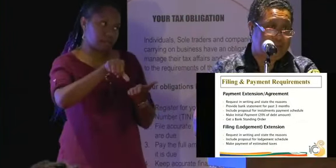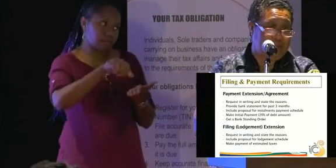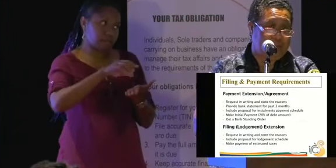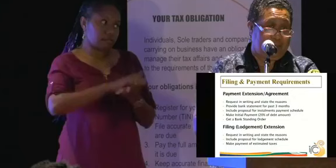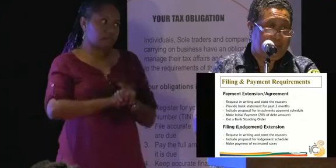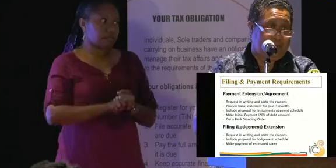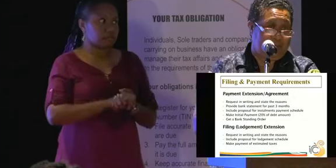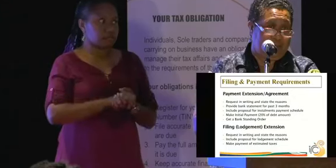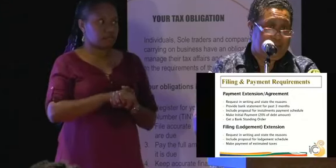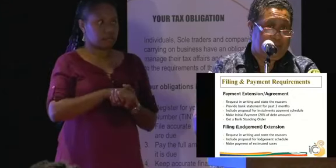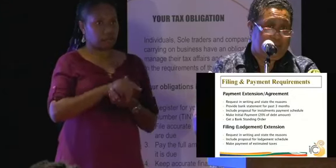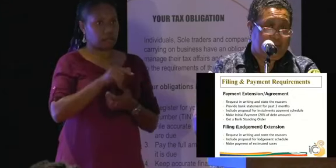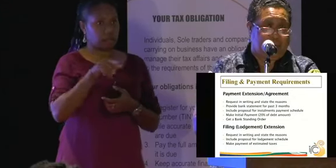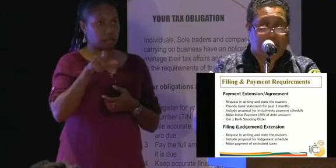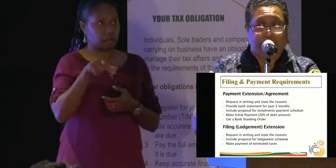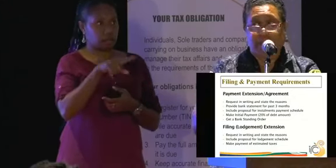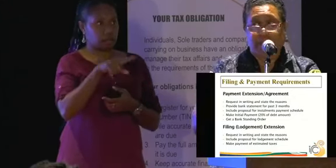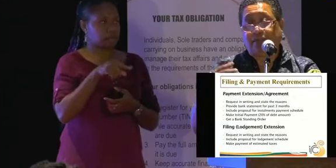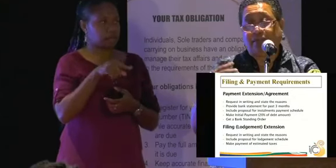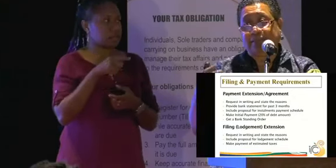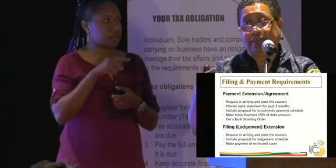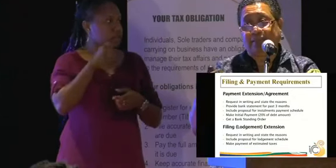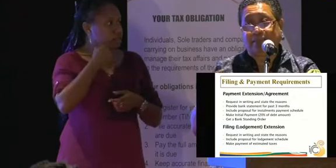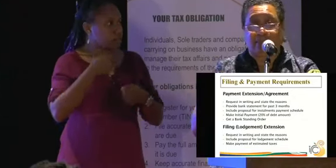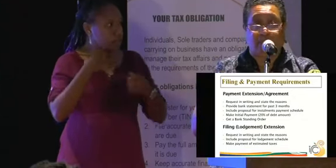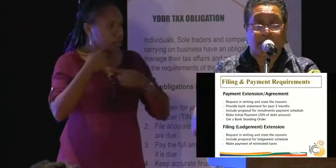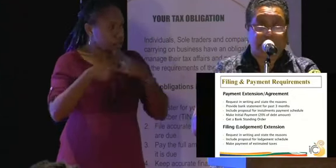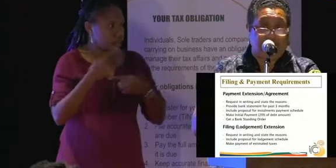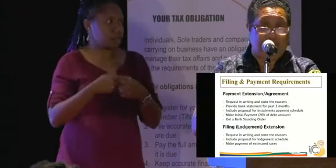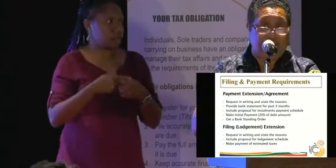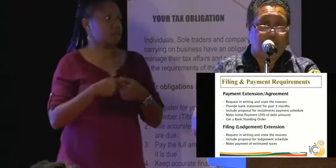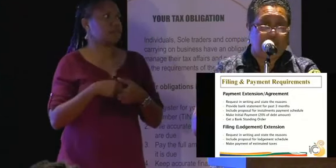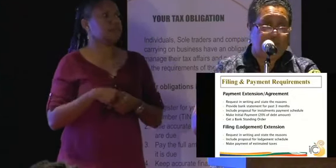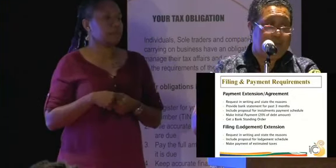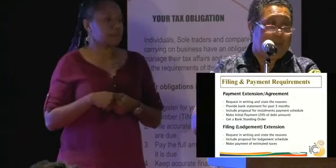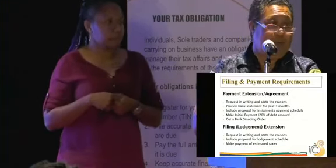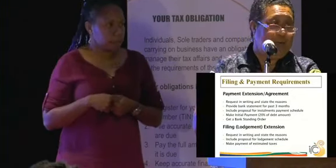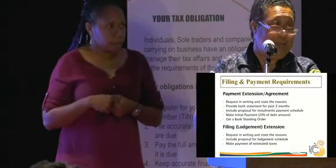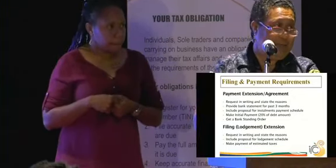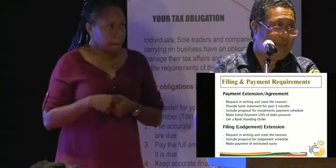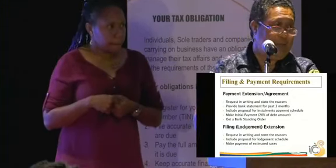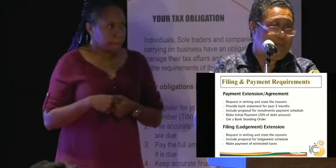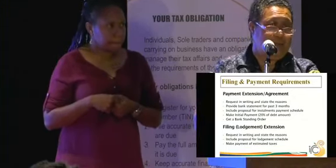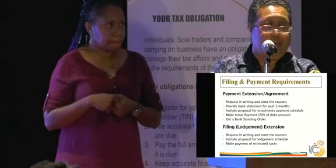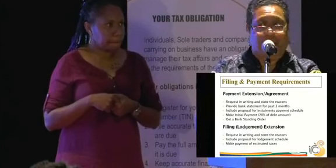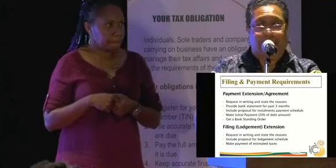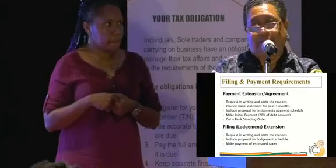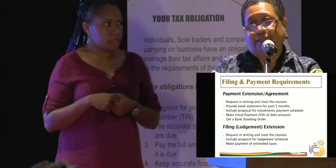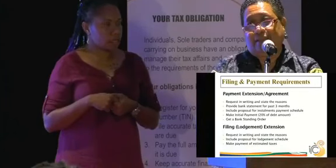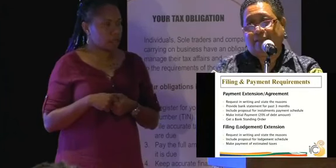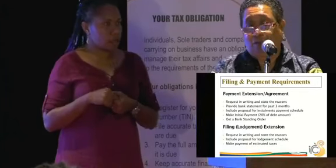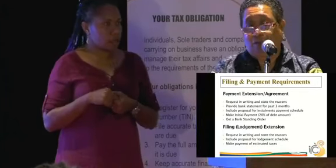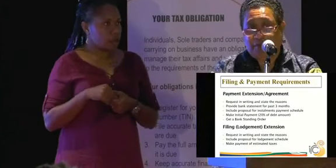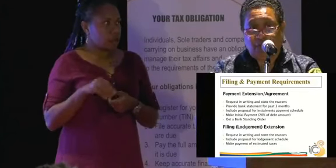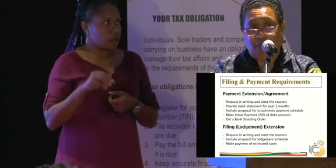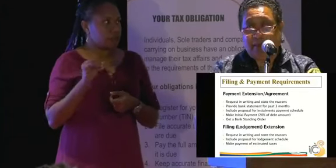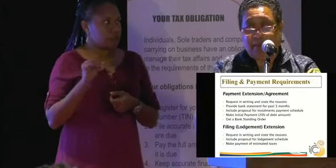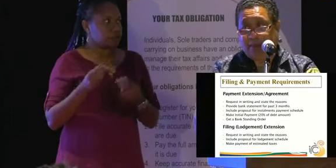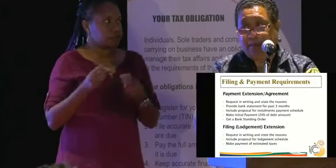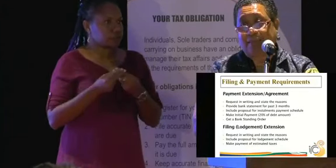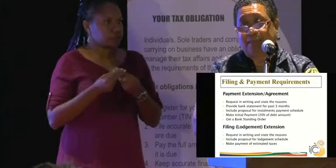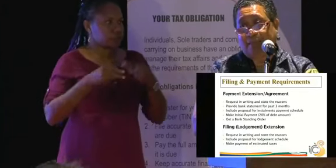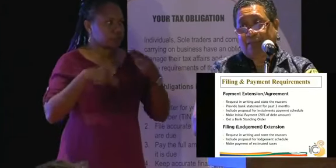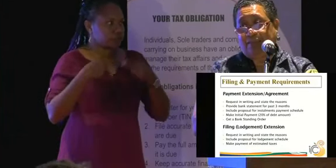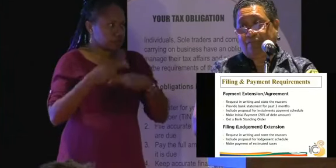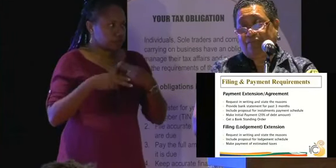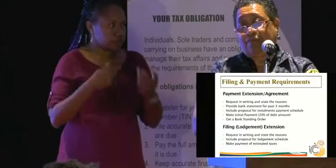reasons. Now, based on the reasons that you give in your letter, the Commission will